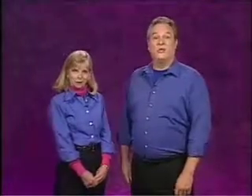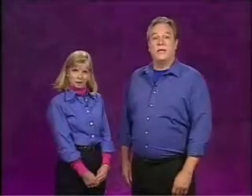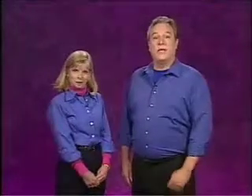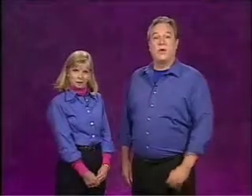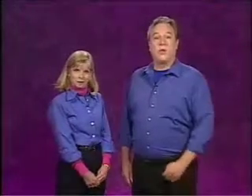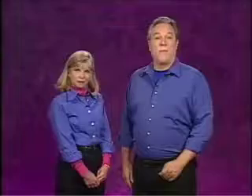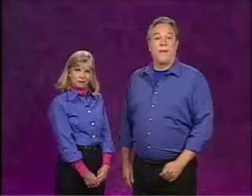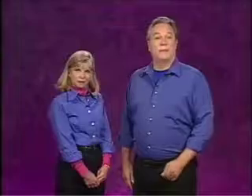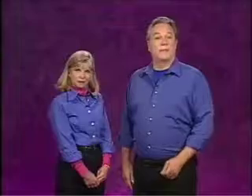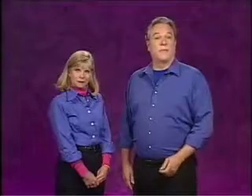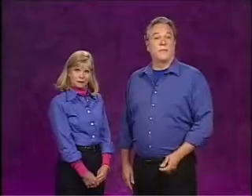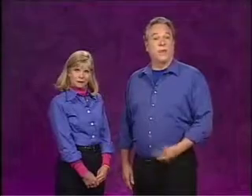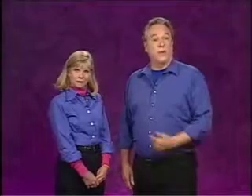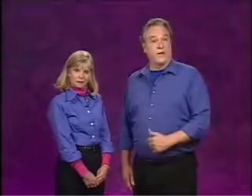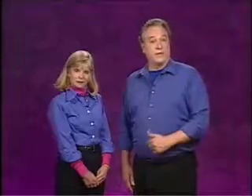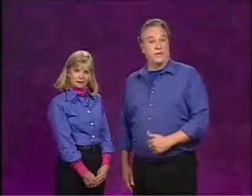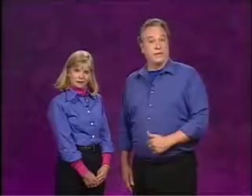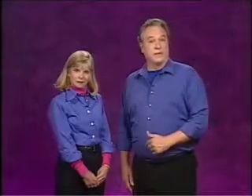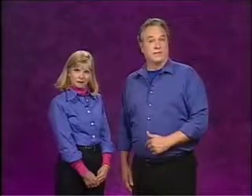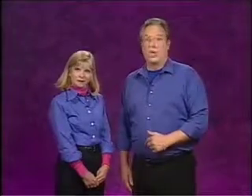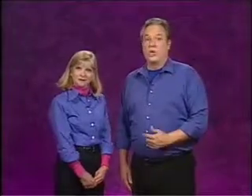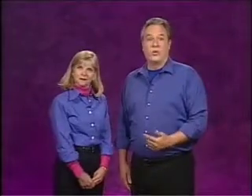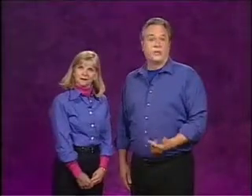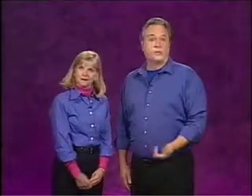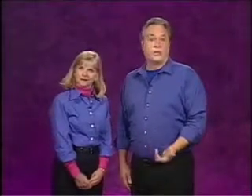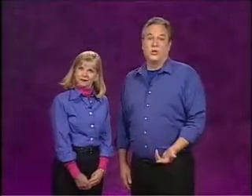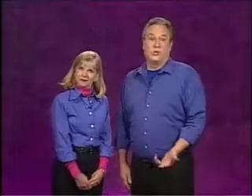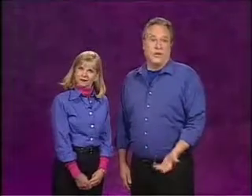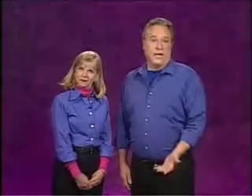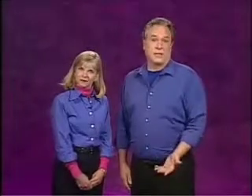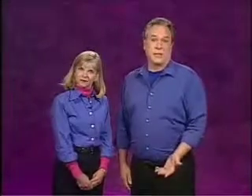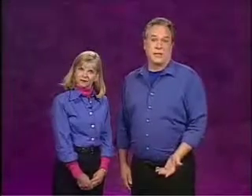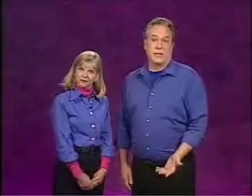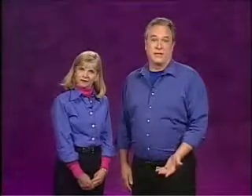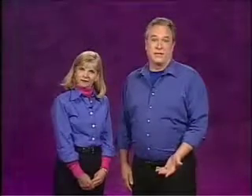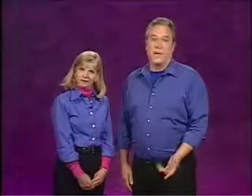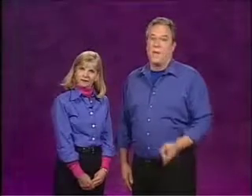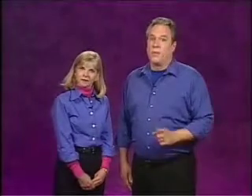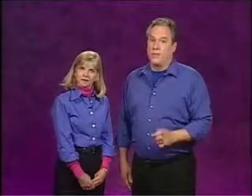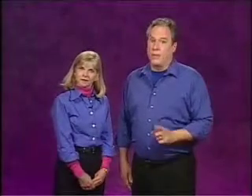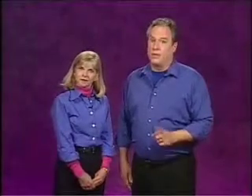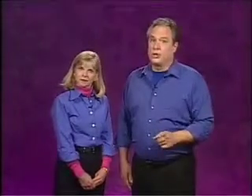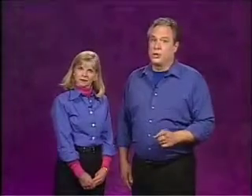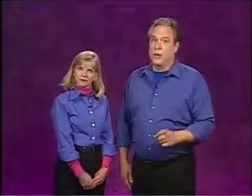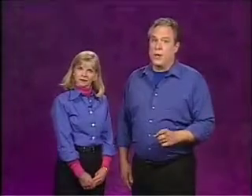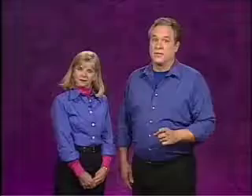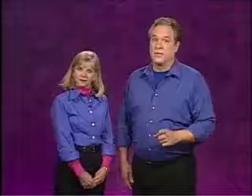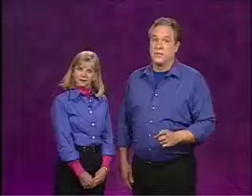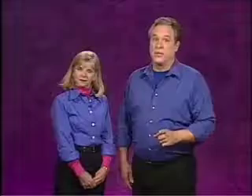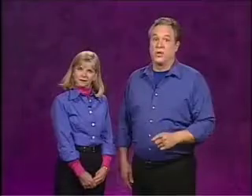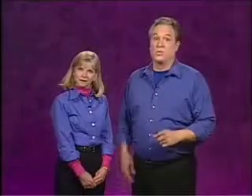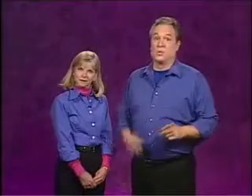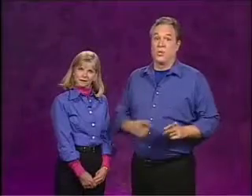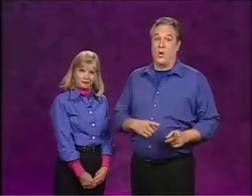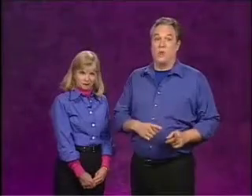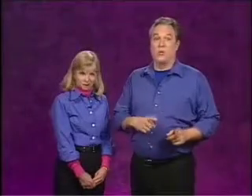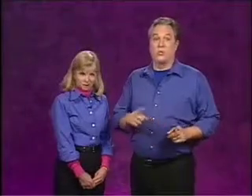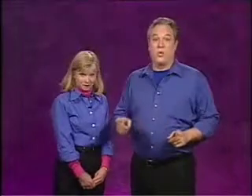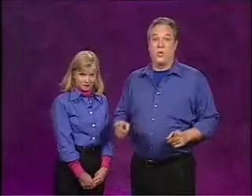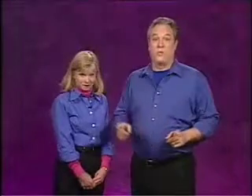you need to go back to some of the previous lessons, you can still do the next 3 lessons, but make sure you're up to speed with lesson 1 through 12